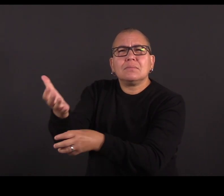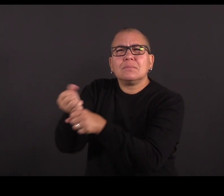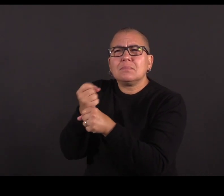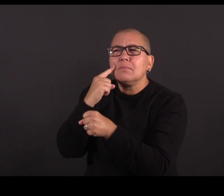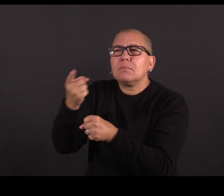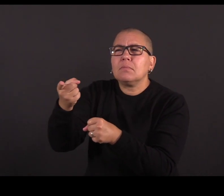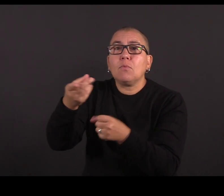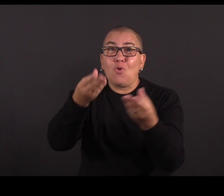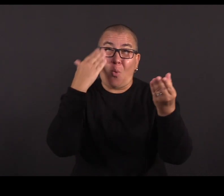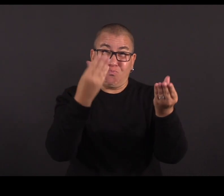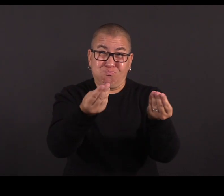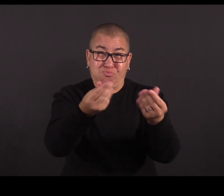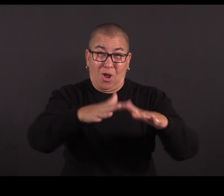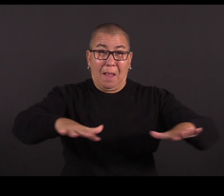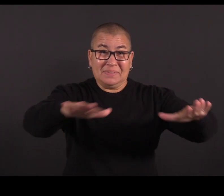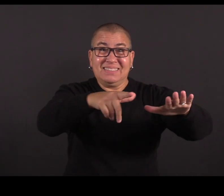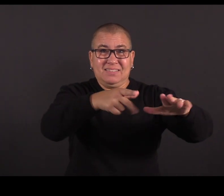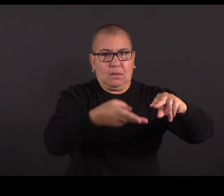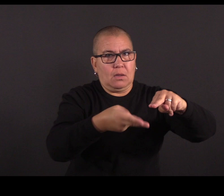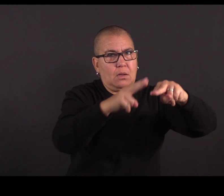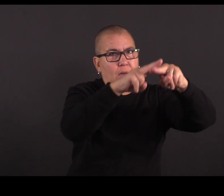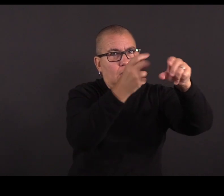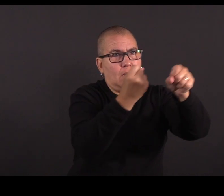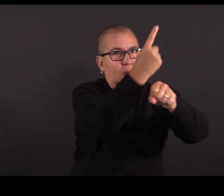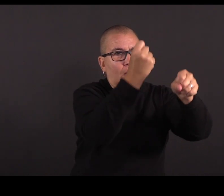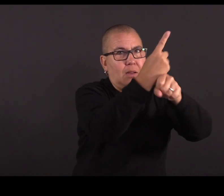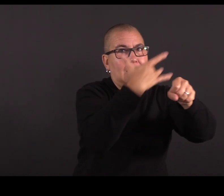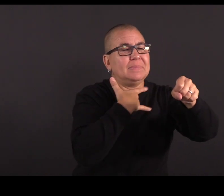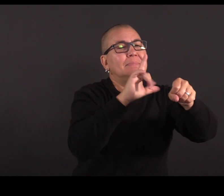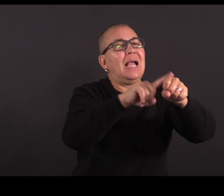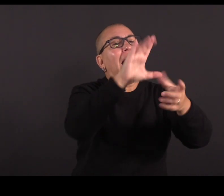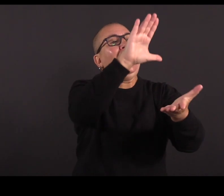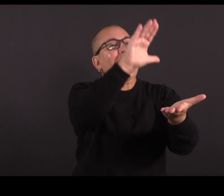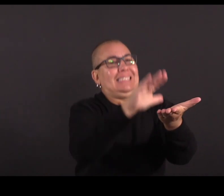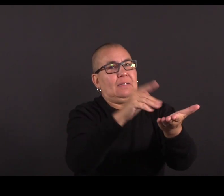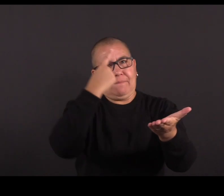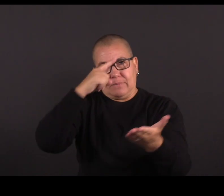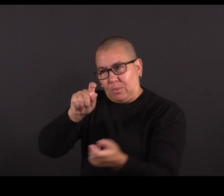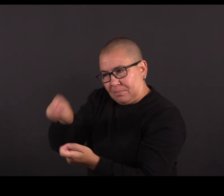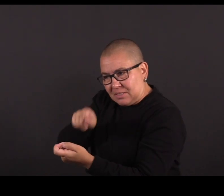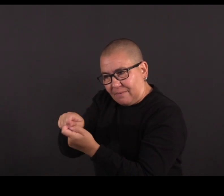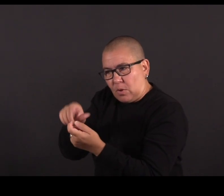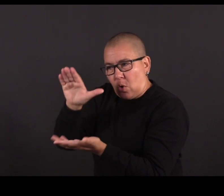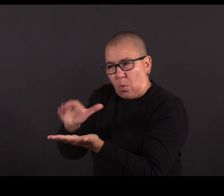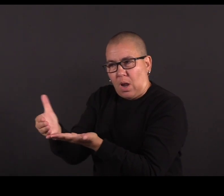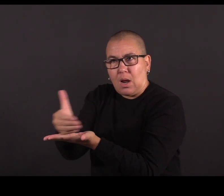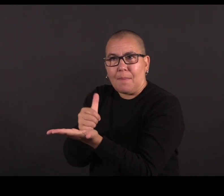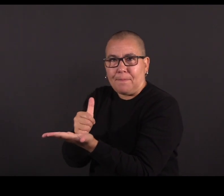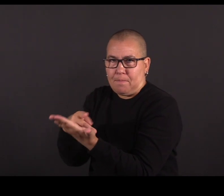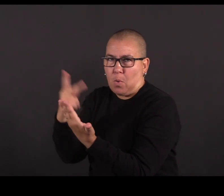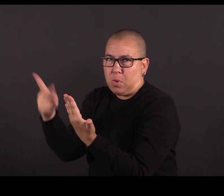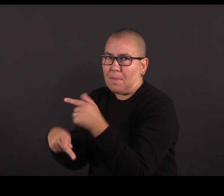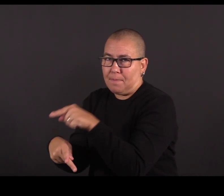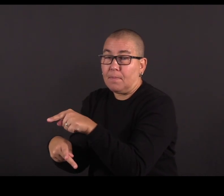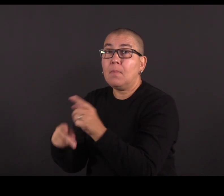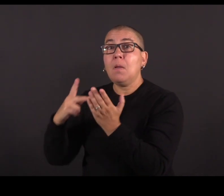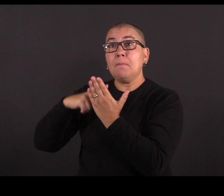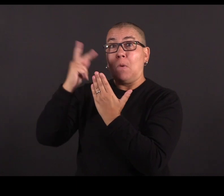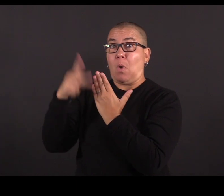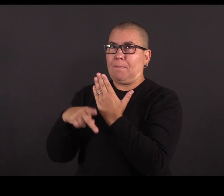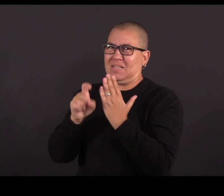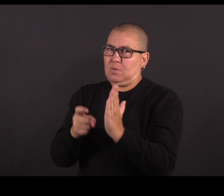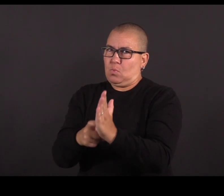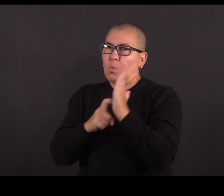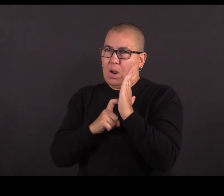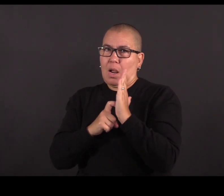affordable housing for lower income families. These programs require developers to sell or rent